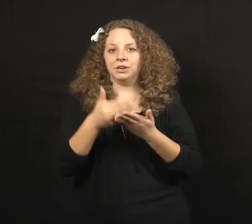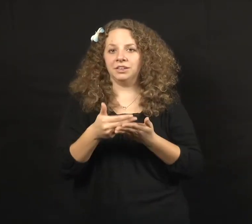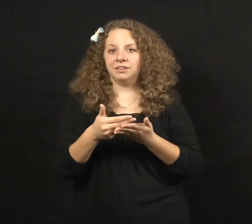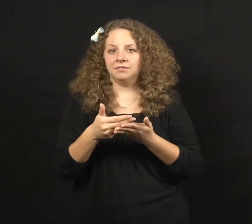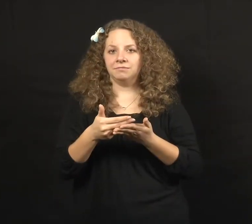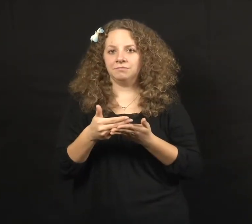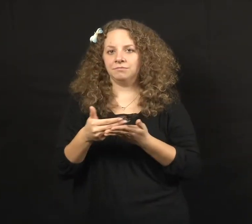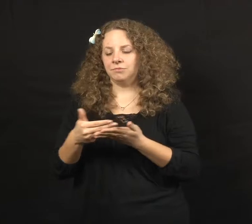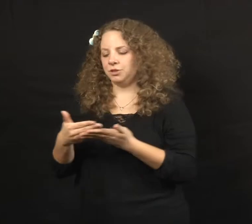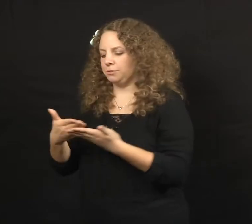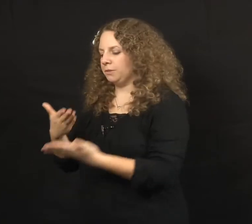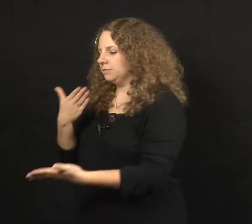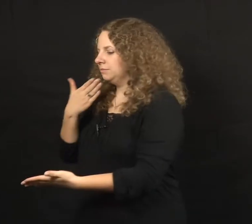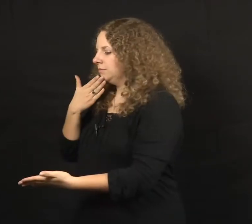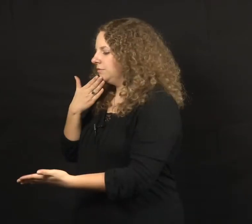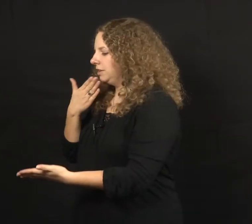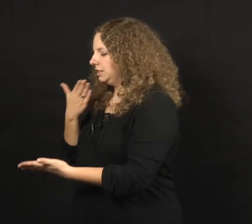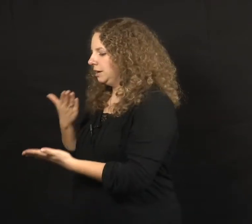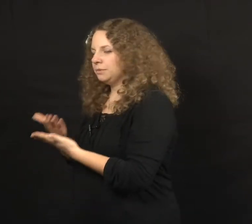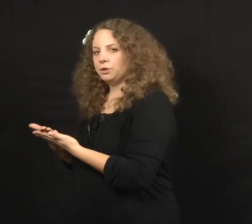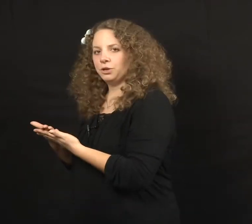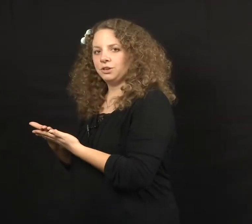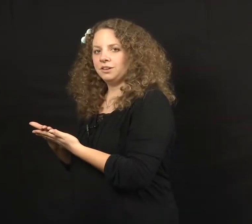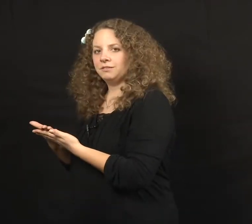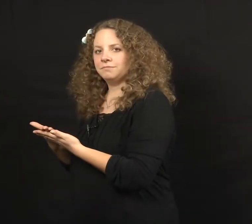Good. With your palm facing up. Good.